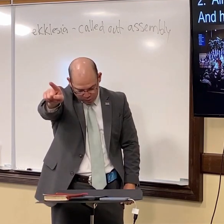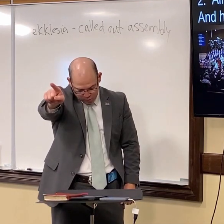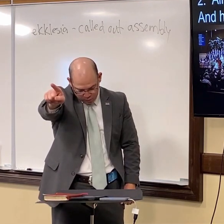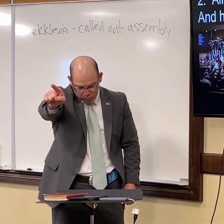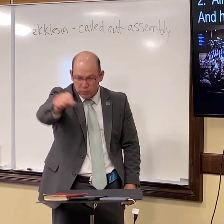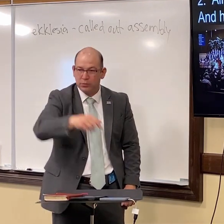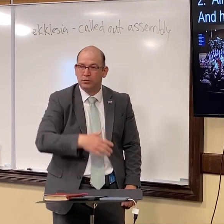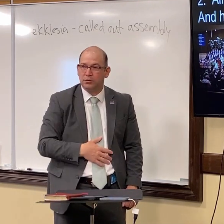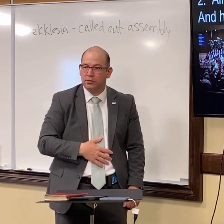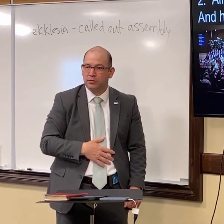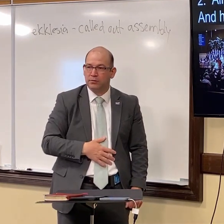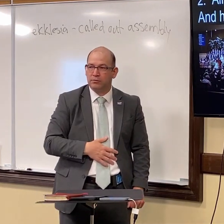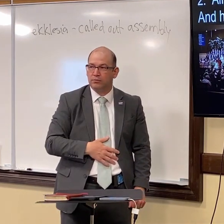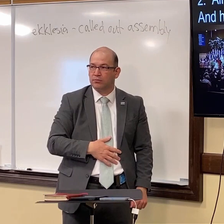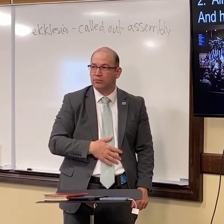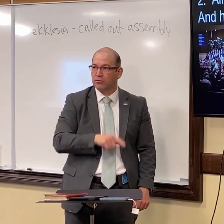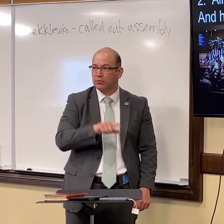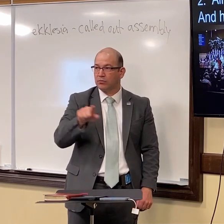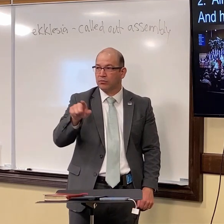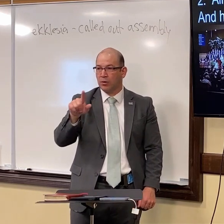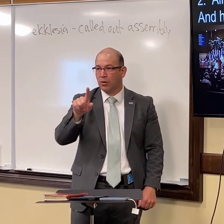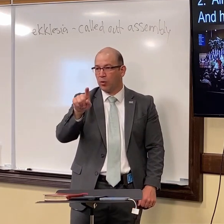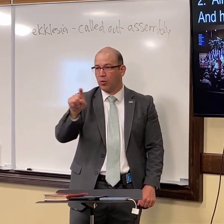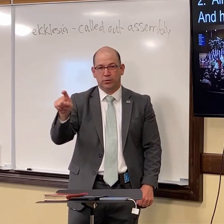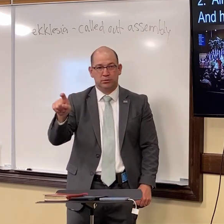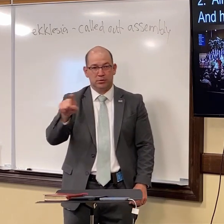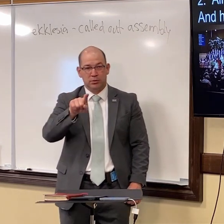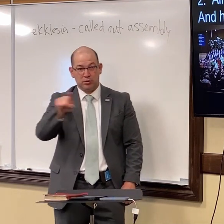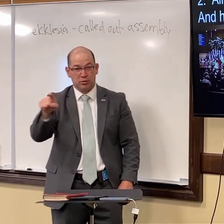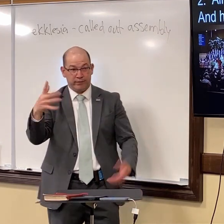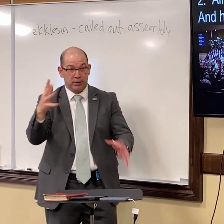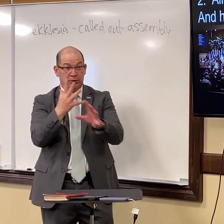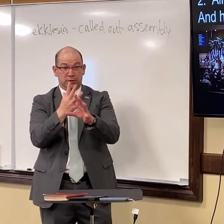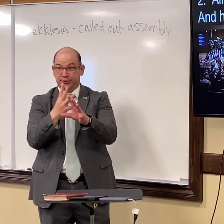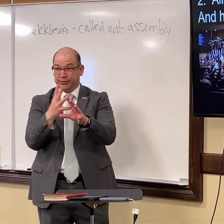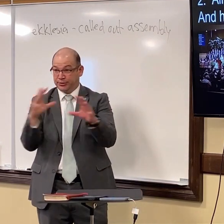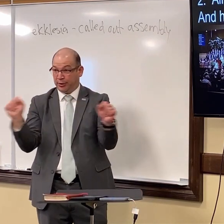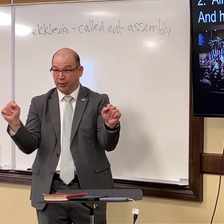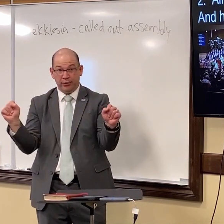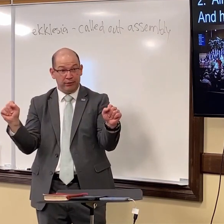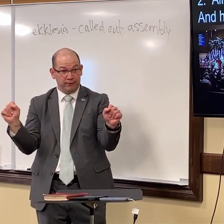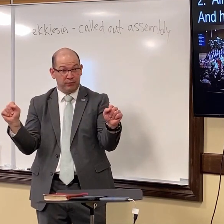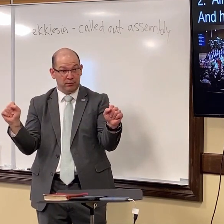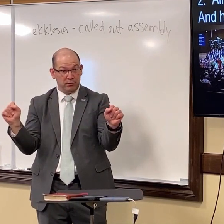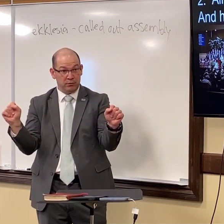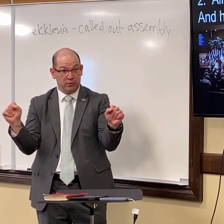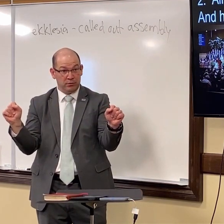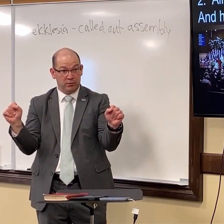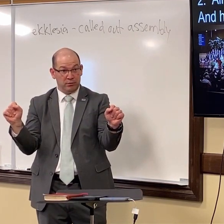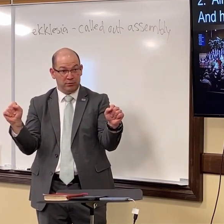And his command to us, all Christians, is to go. So I've got a question for you. Are you saved?